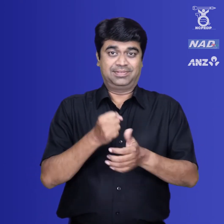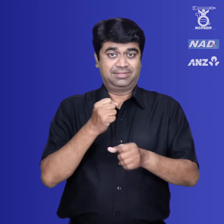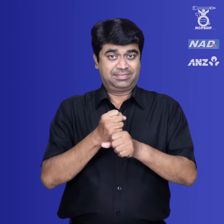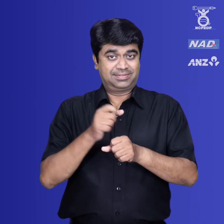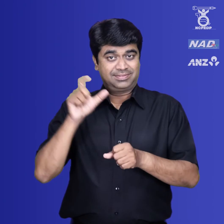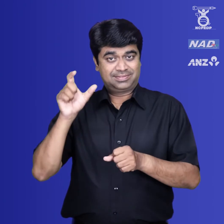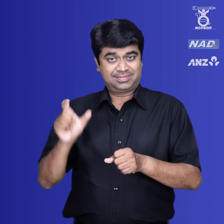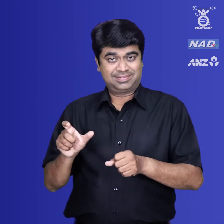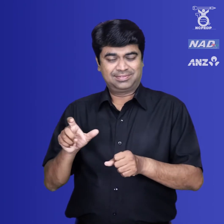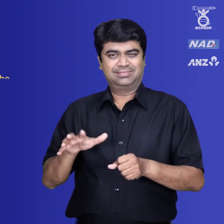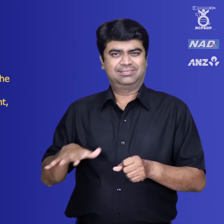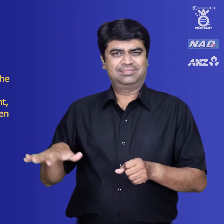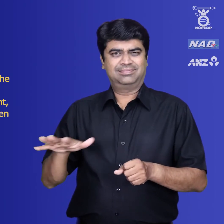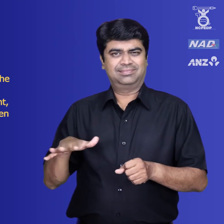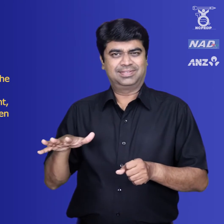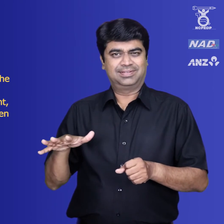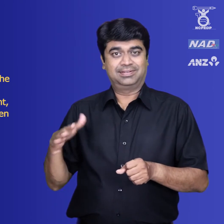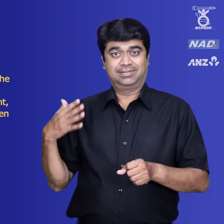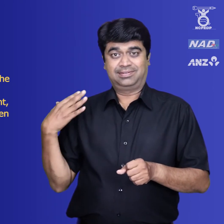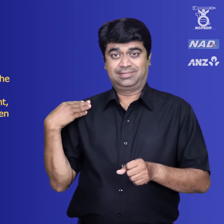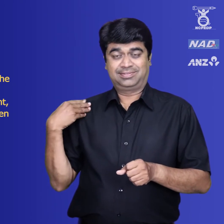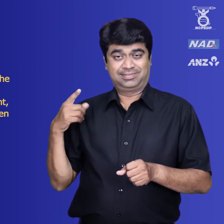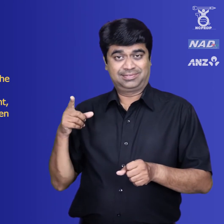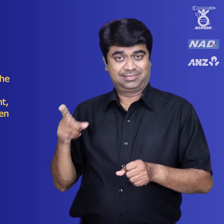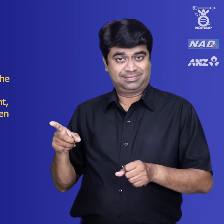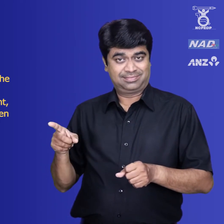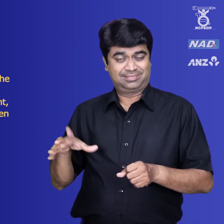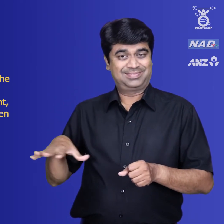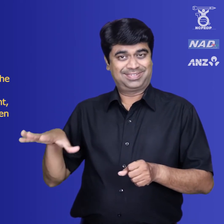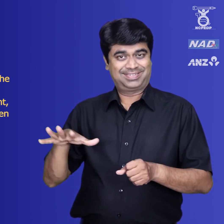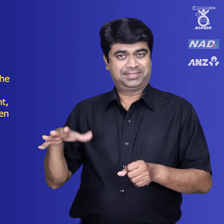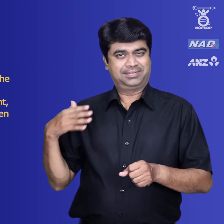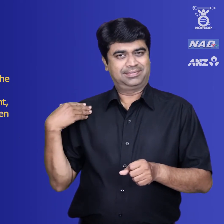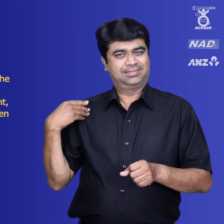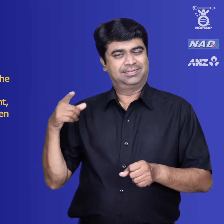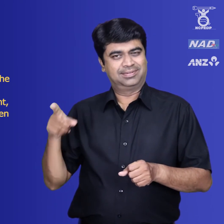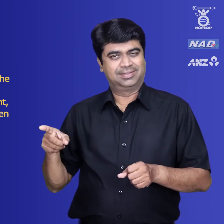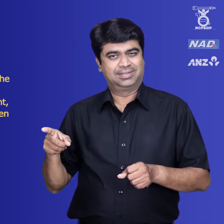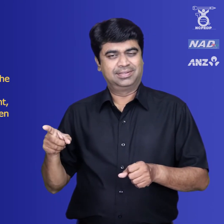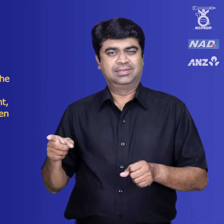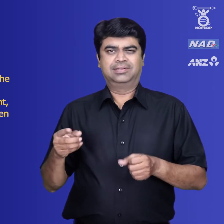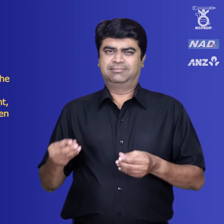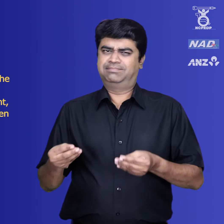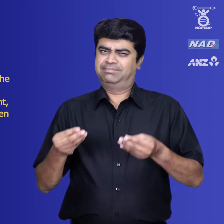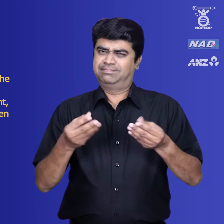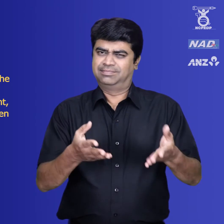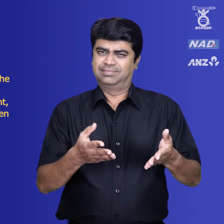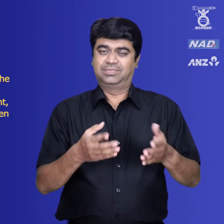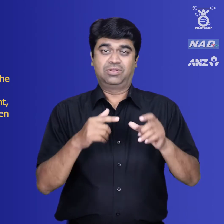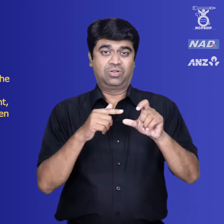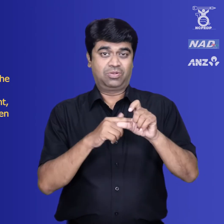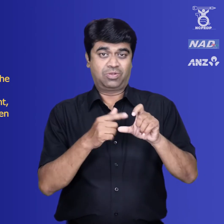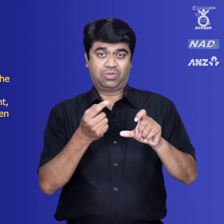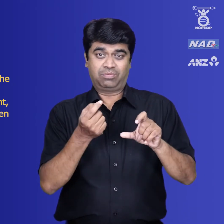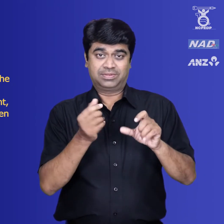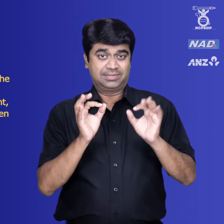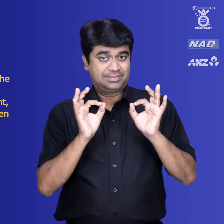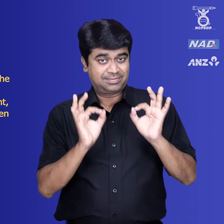Rehabilitation. The appropriate government and the local authorities shall, within their economic